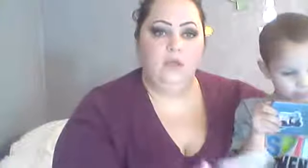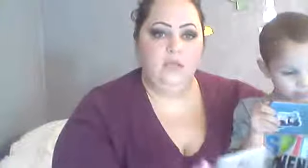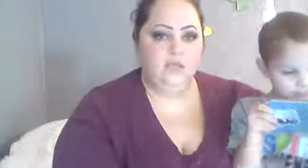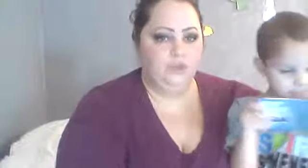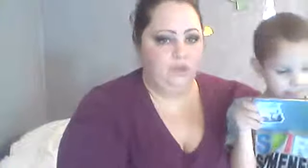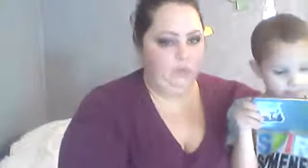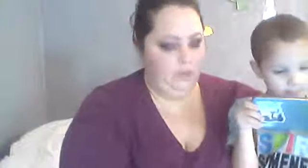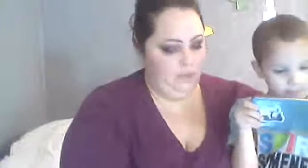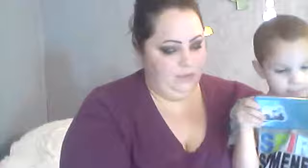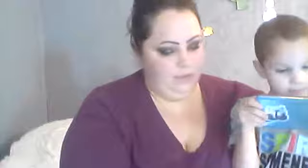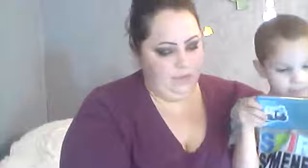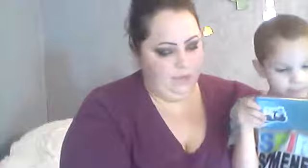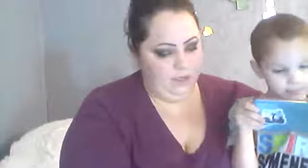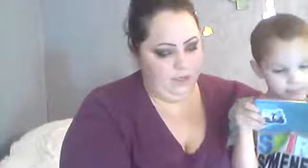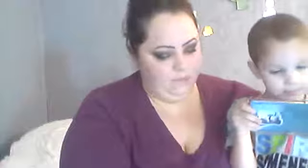The history of William W. Hoy.